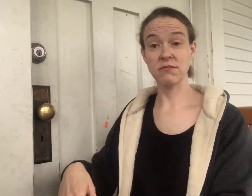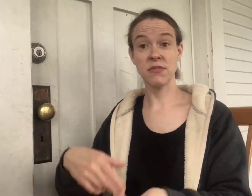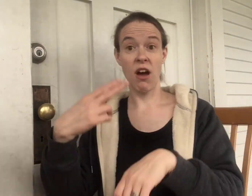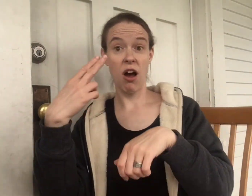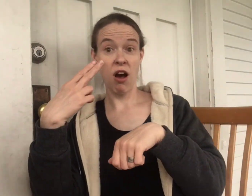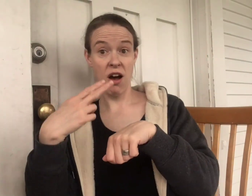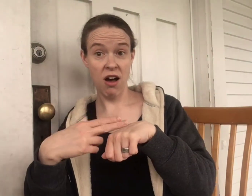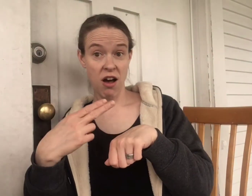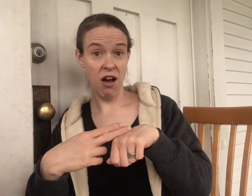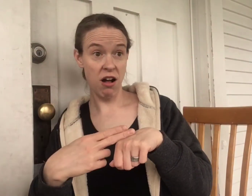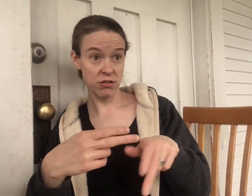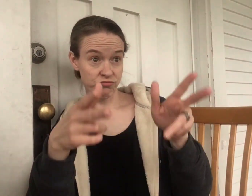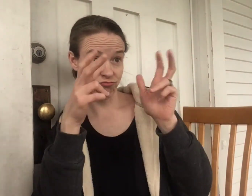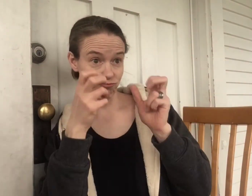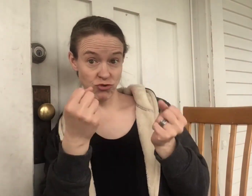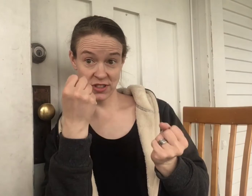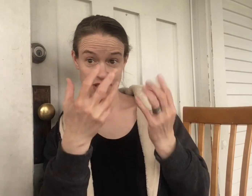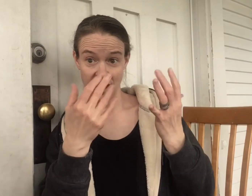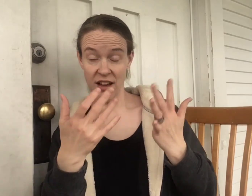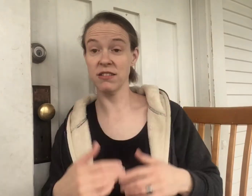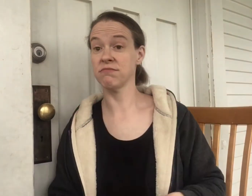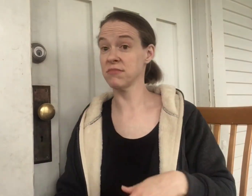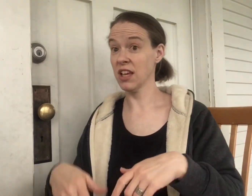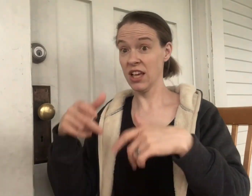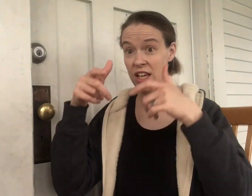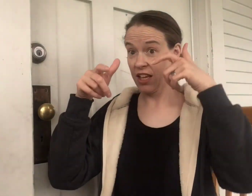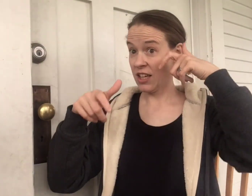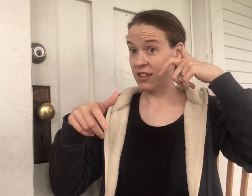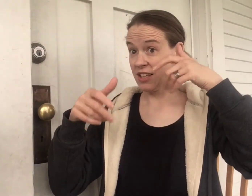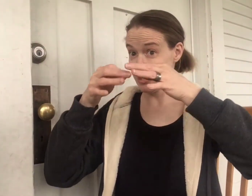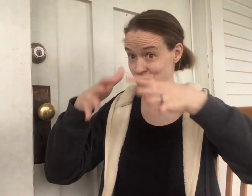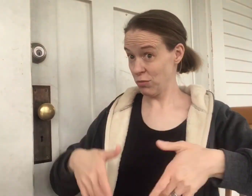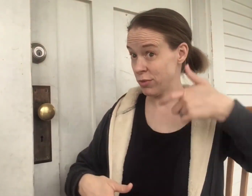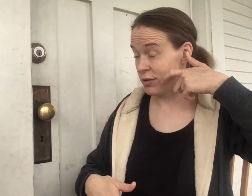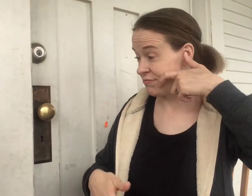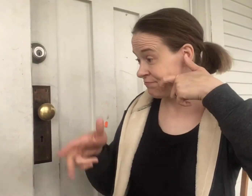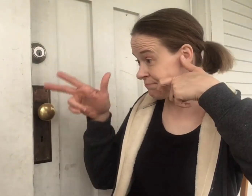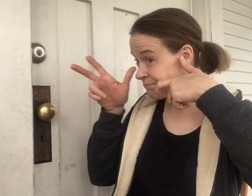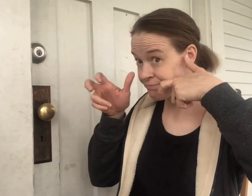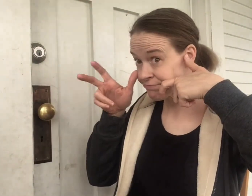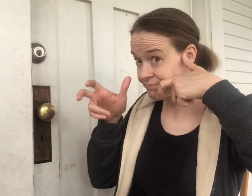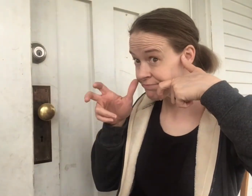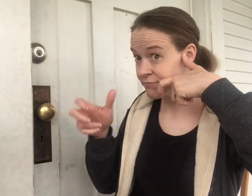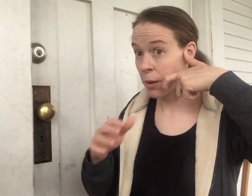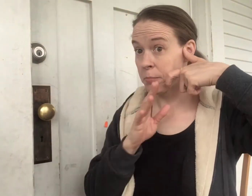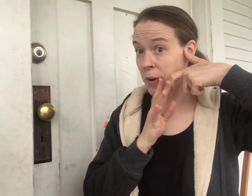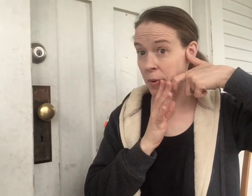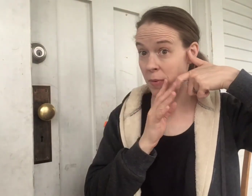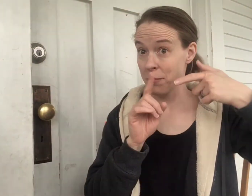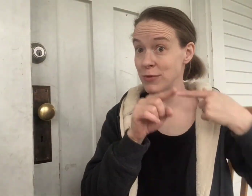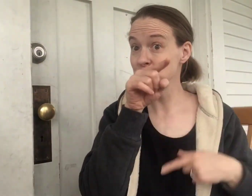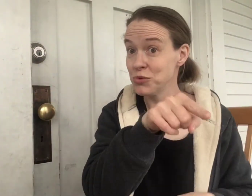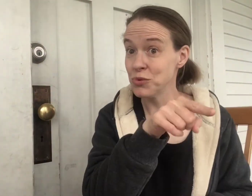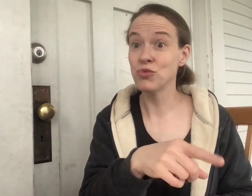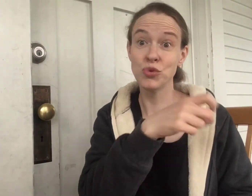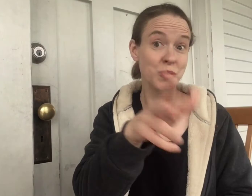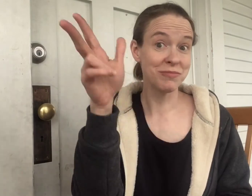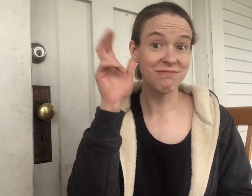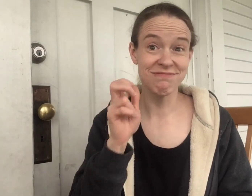Hollis. Hollis, seeing that interpreter signing, and the interpreter seeing Hollis signing, will voice his